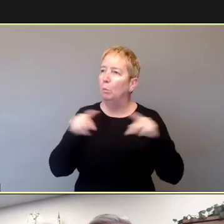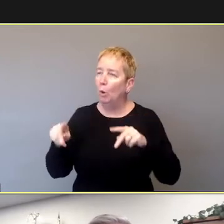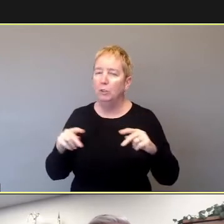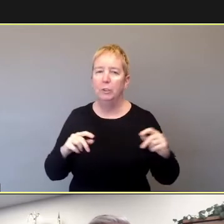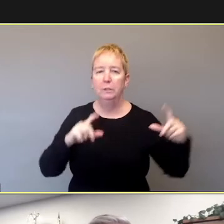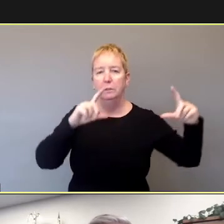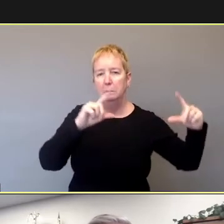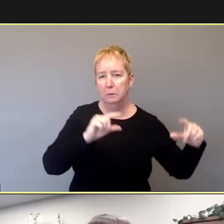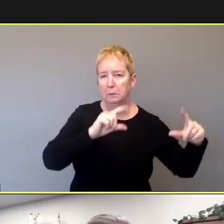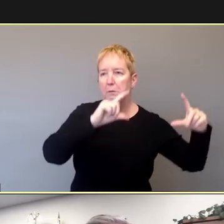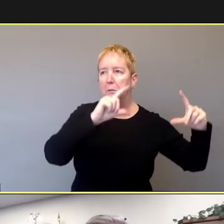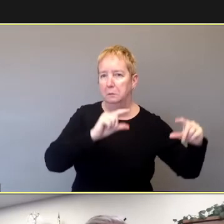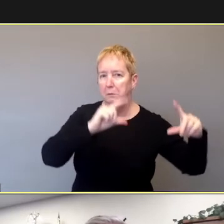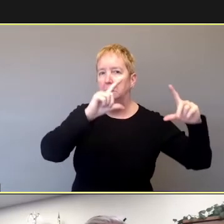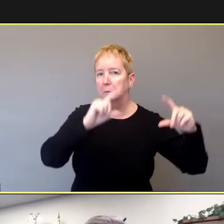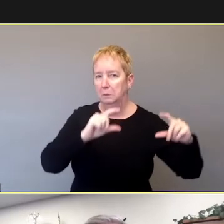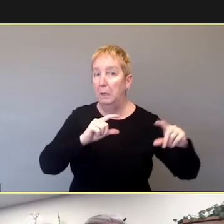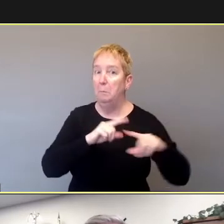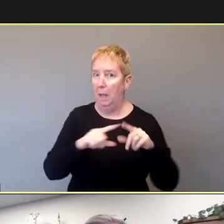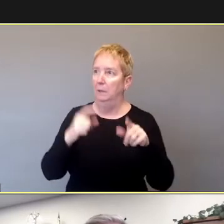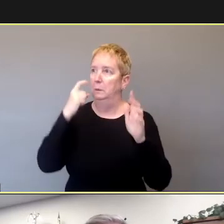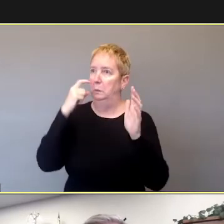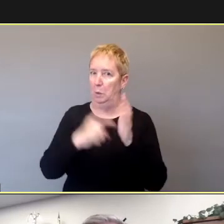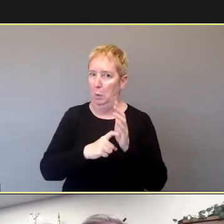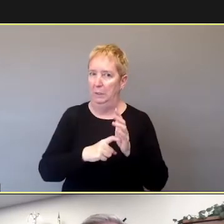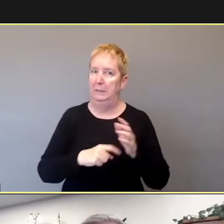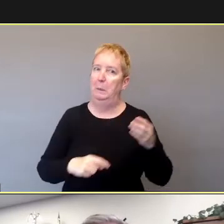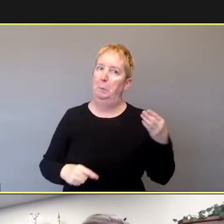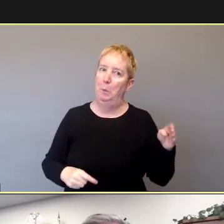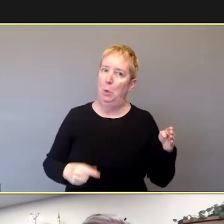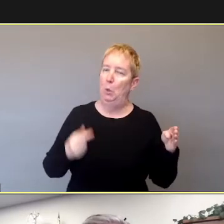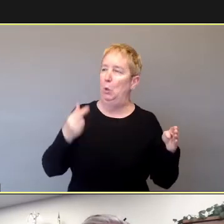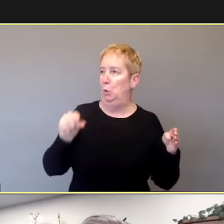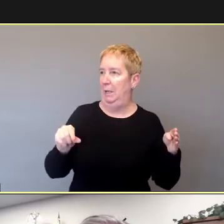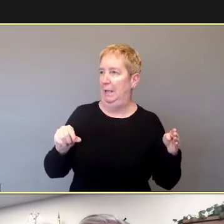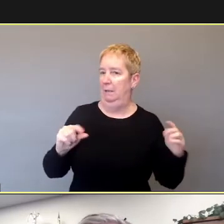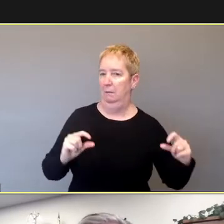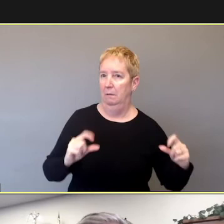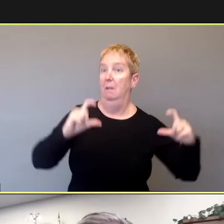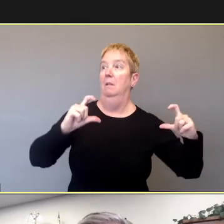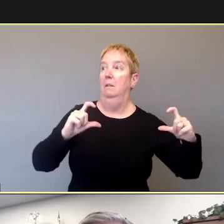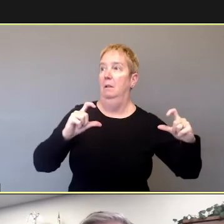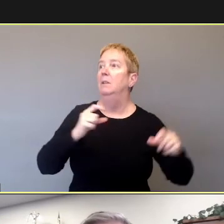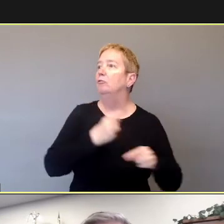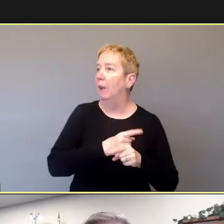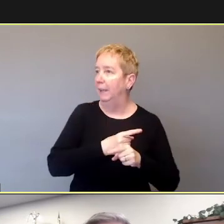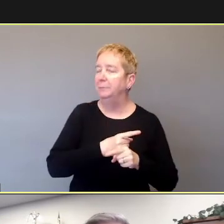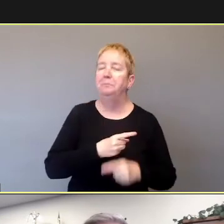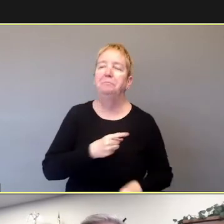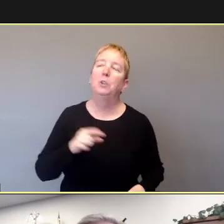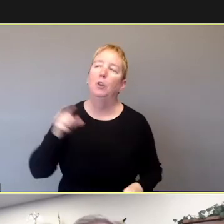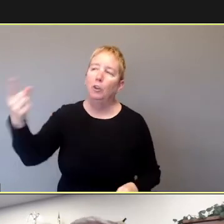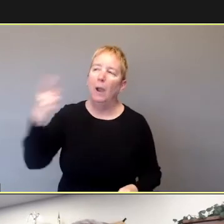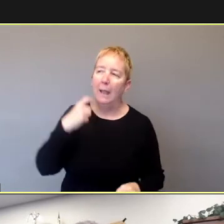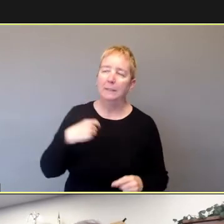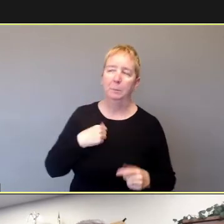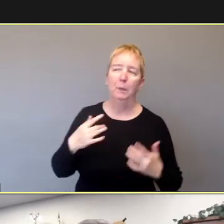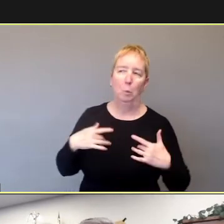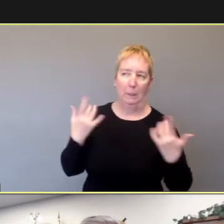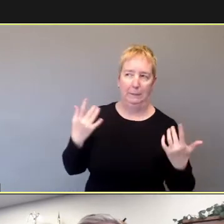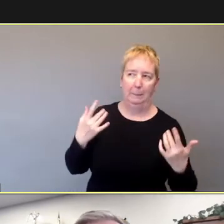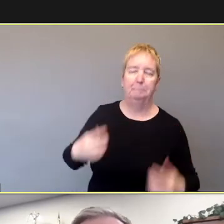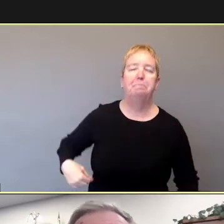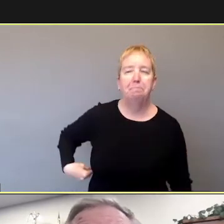look just in the past 4 weeks, these blue and green proportions are bigger. And you know what's going on with that? And I think I'm